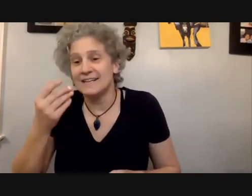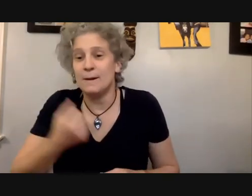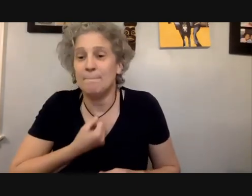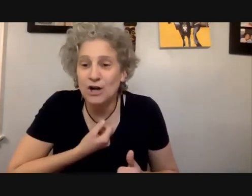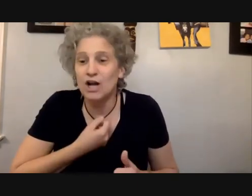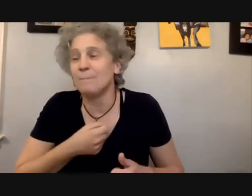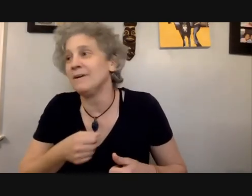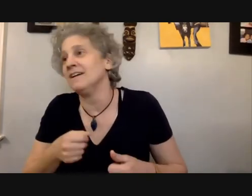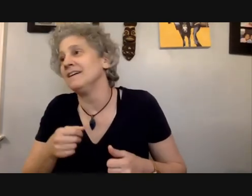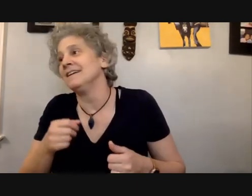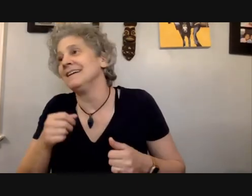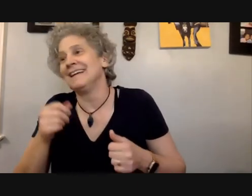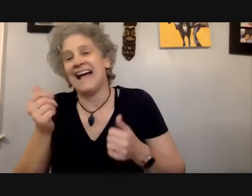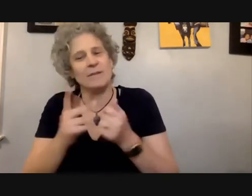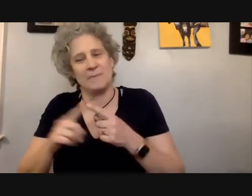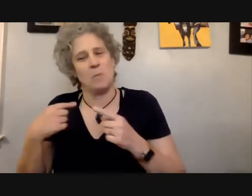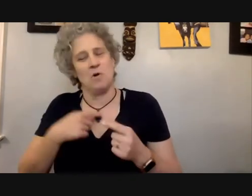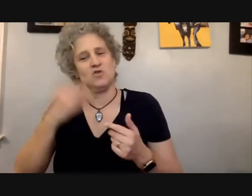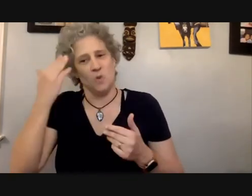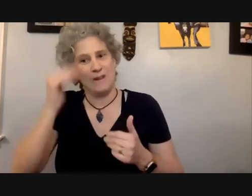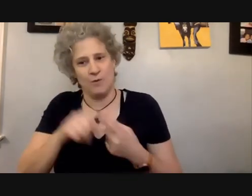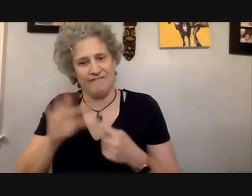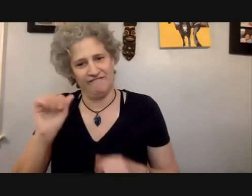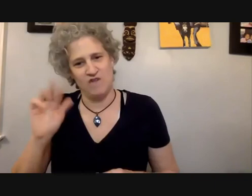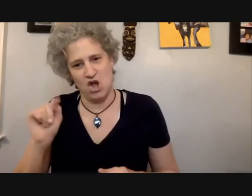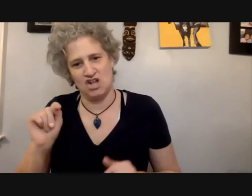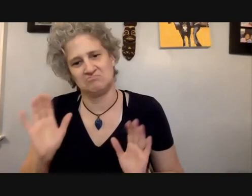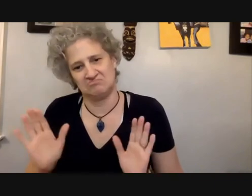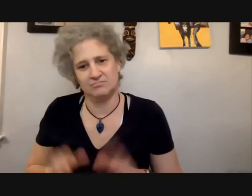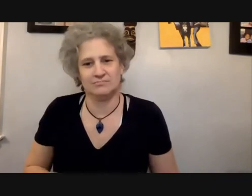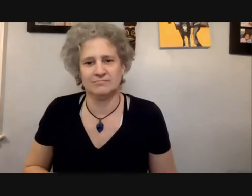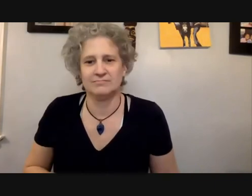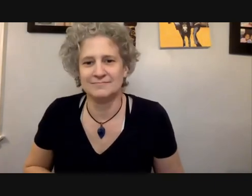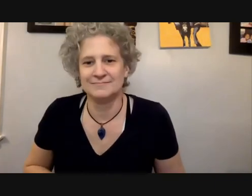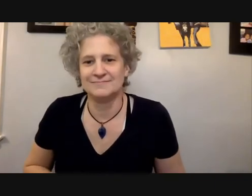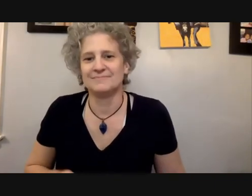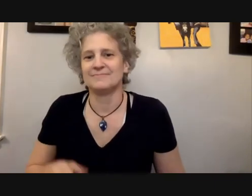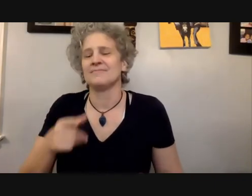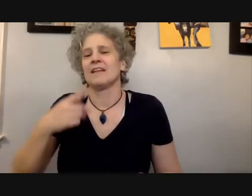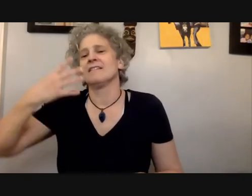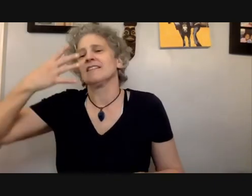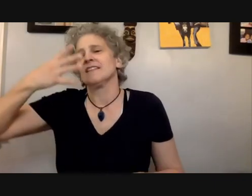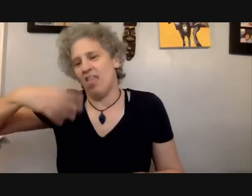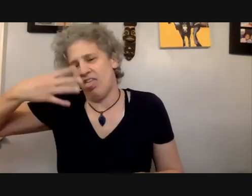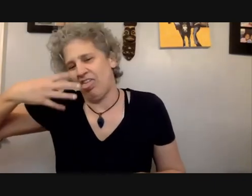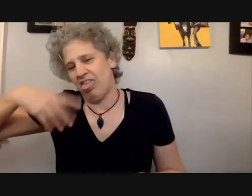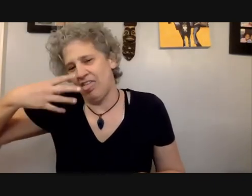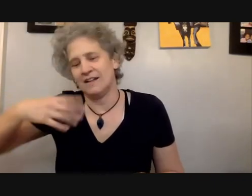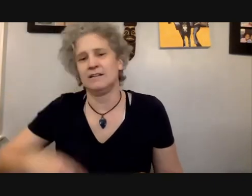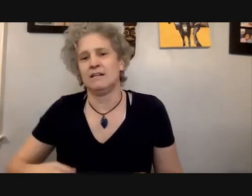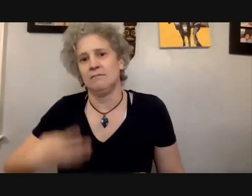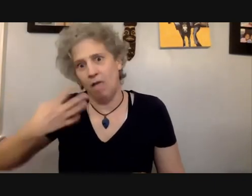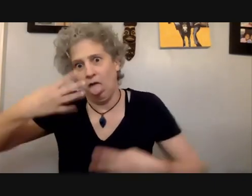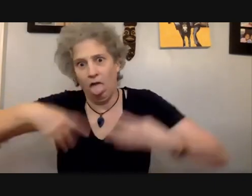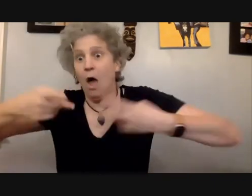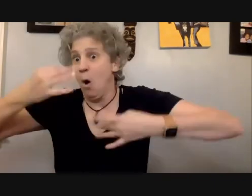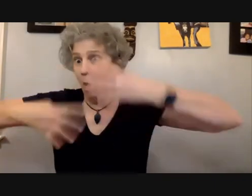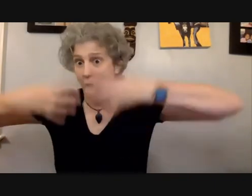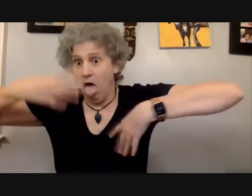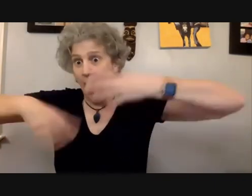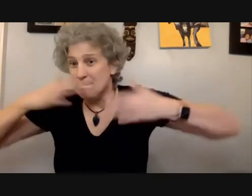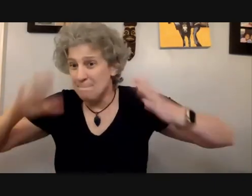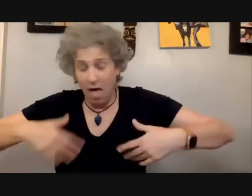Deaf people, I'll be completely honest with you, deaf people don't have the same level of sensitivity to bodily functions and bodily sounds that hearing